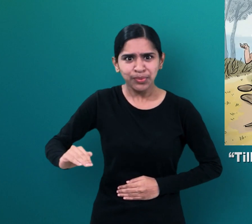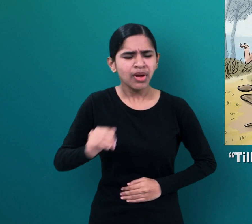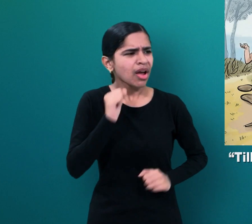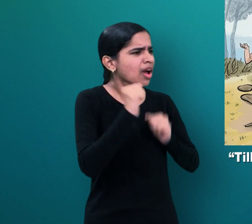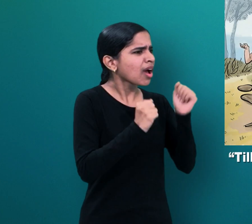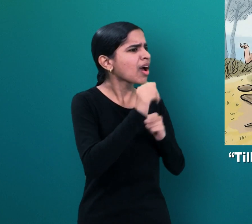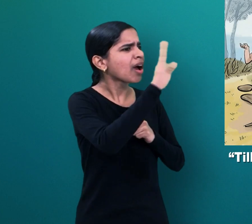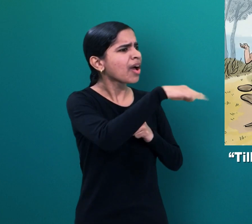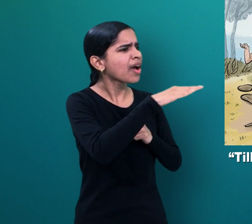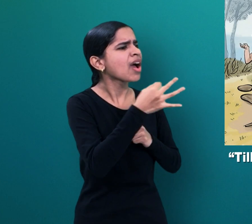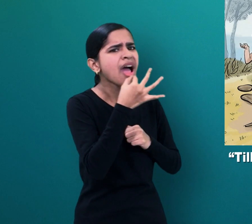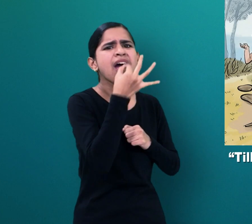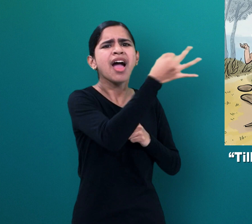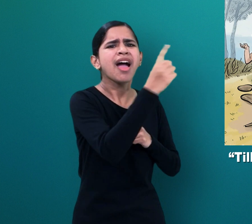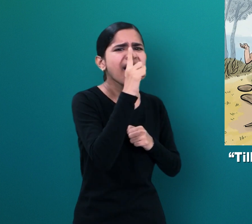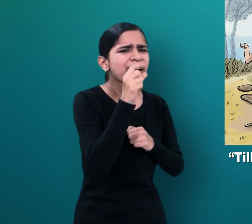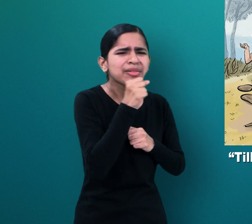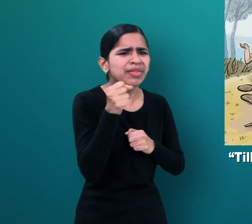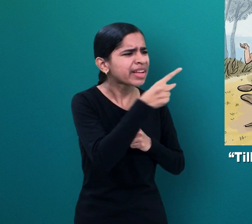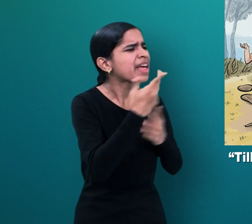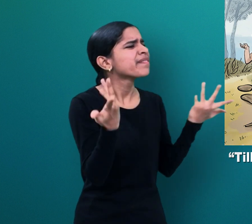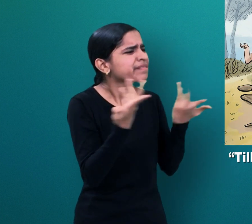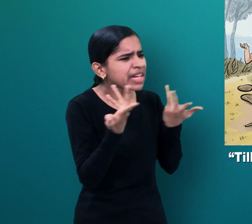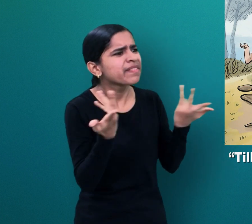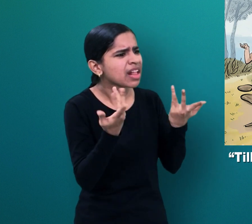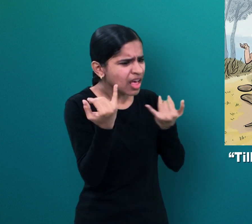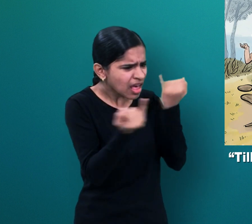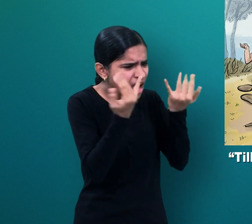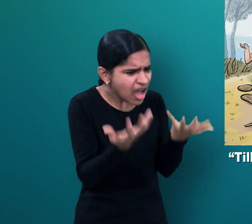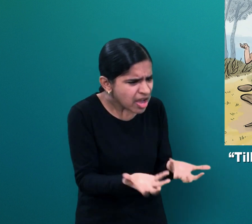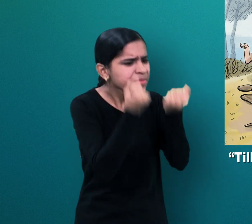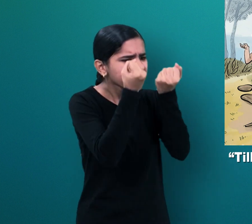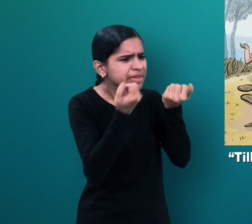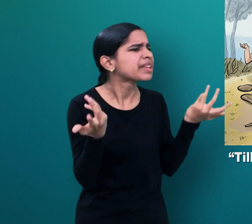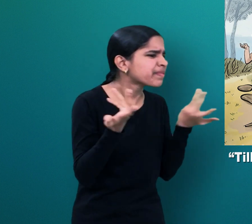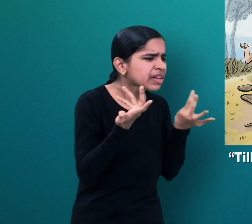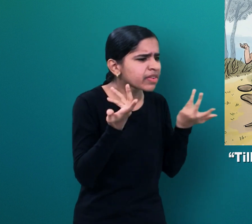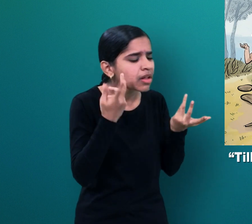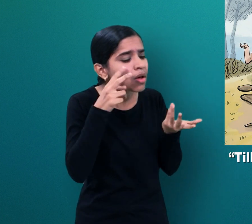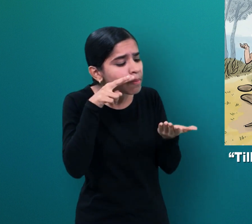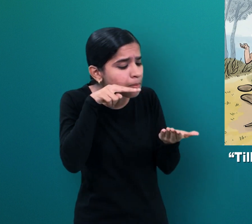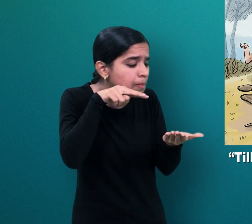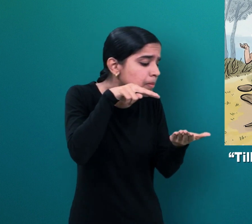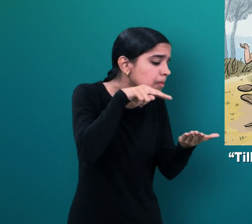Till what is found, Ambi? Asked Aski as Ambi peered into the grounded Dilka